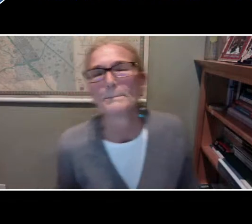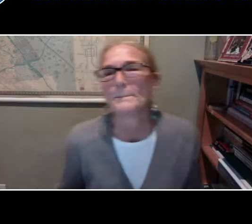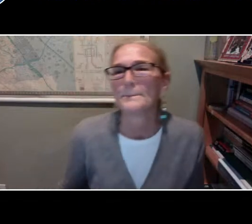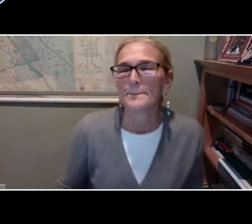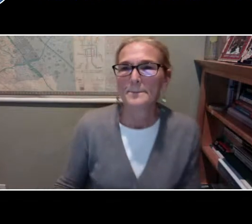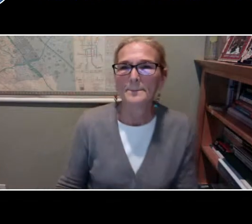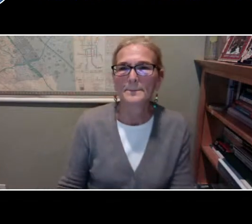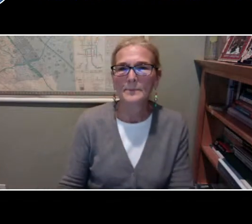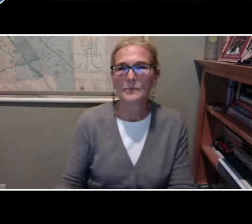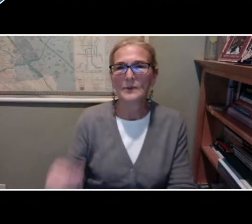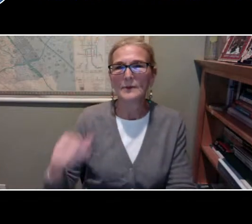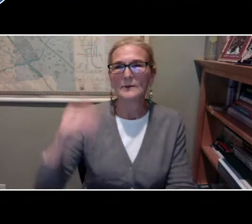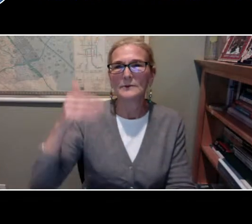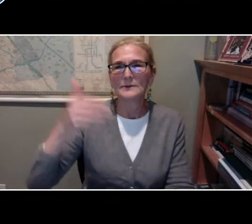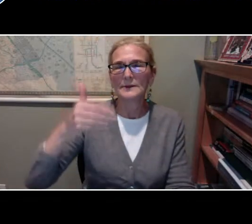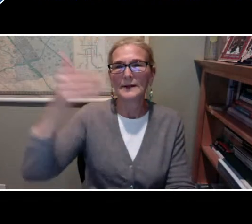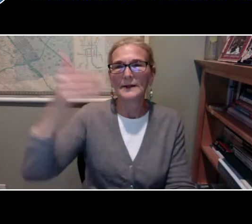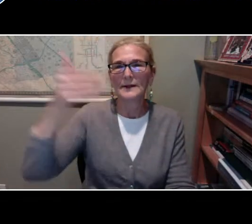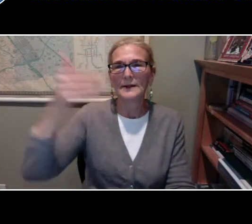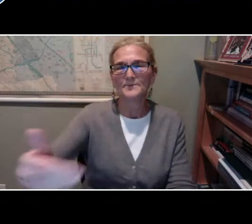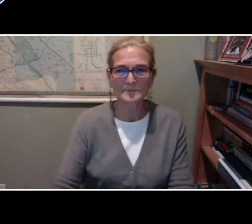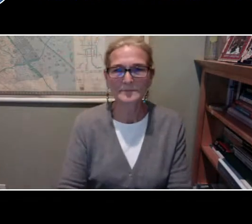to organizations and programs.